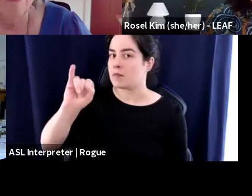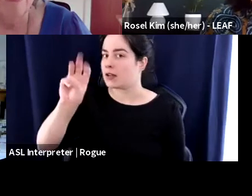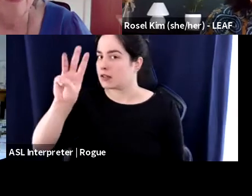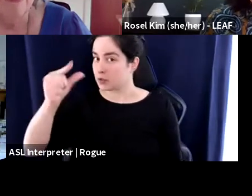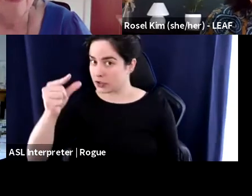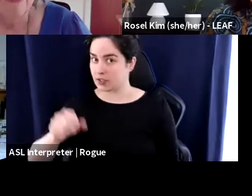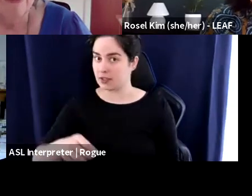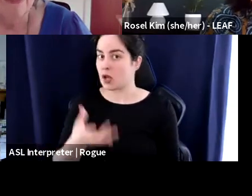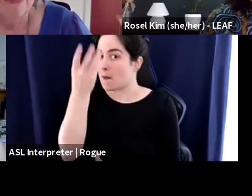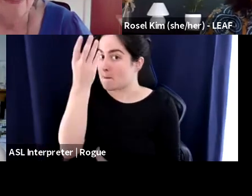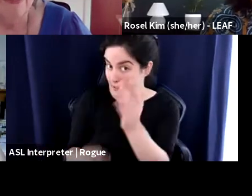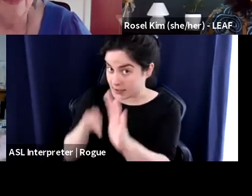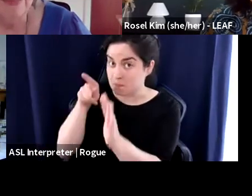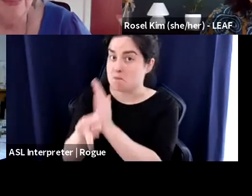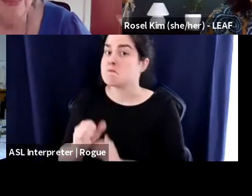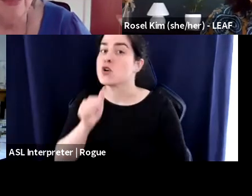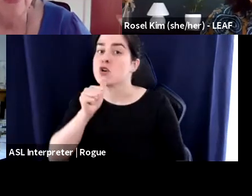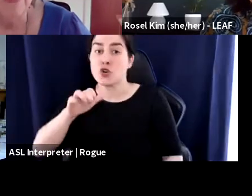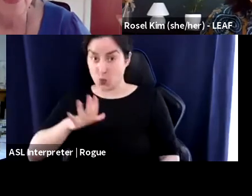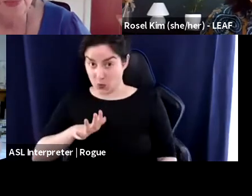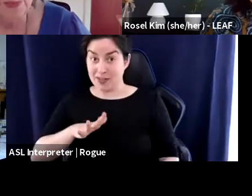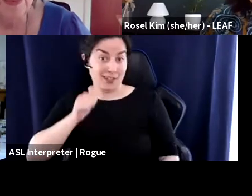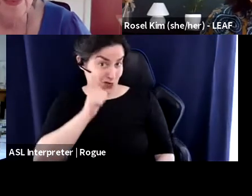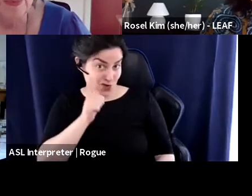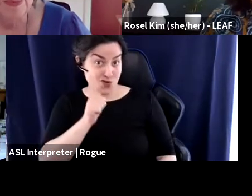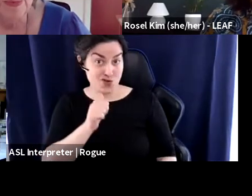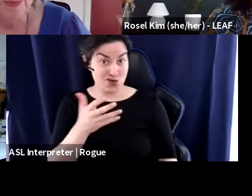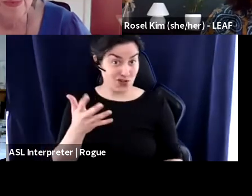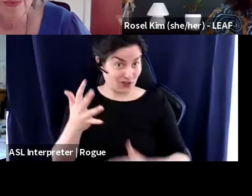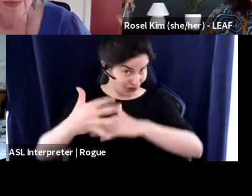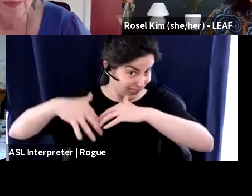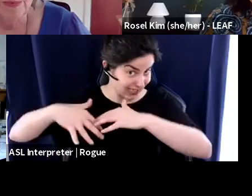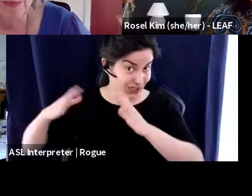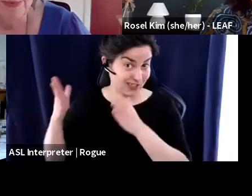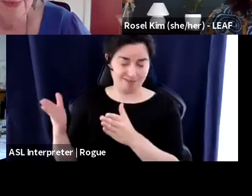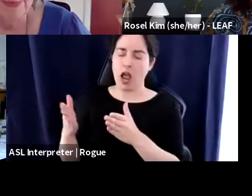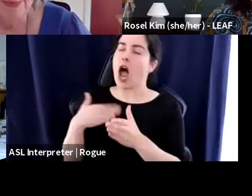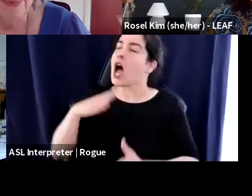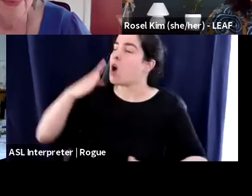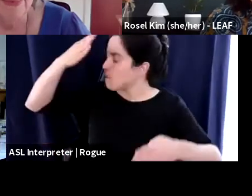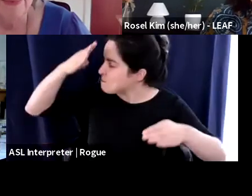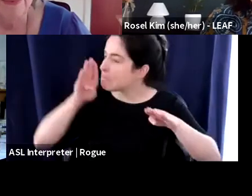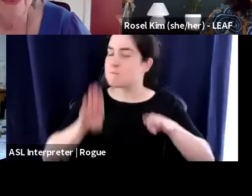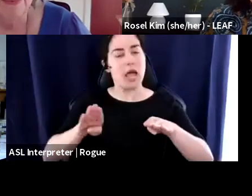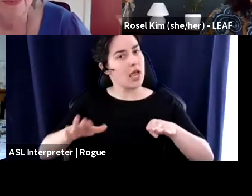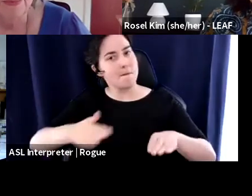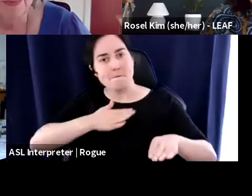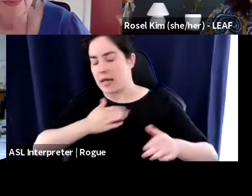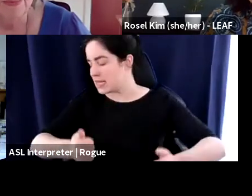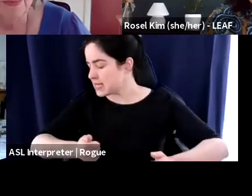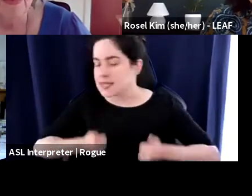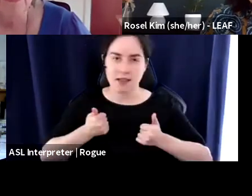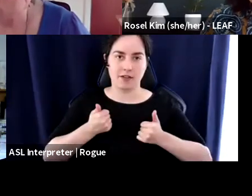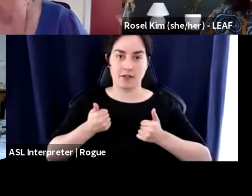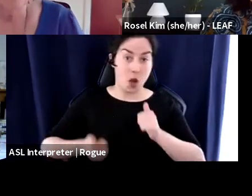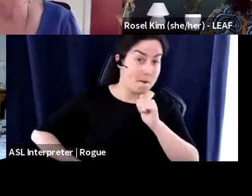this based on anything, including my baby's heads. More than half of the women from the missing and murdered women's inquiry were women with